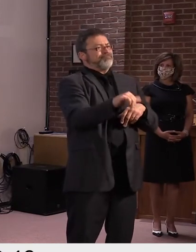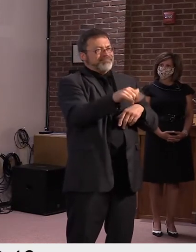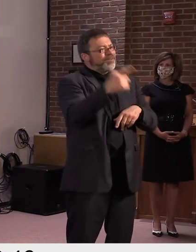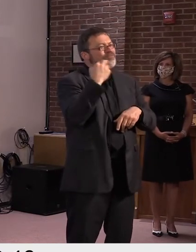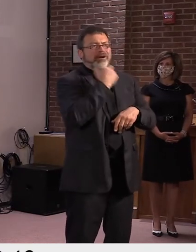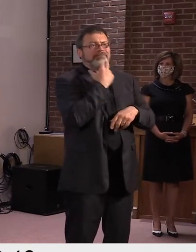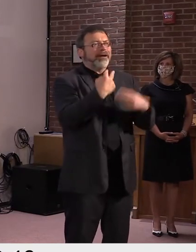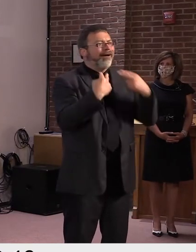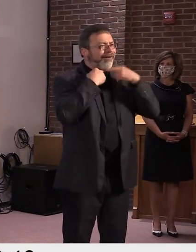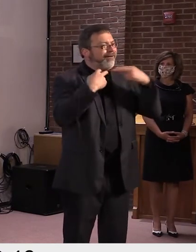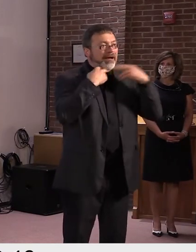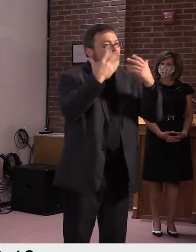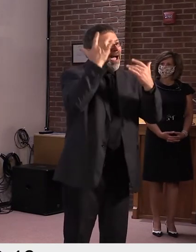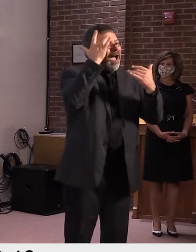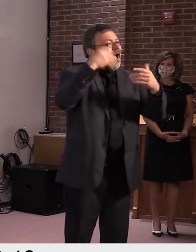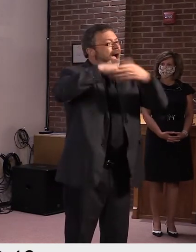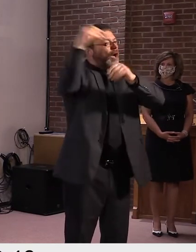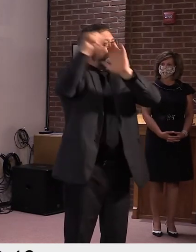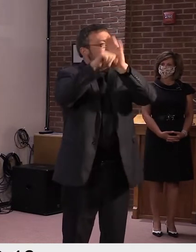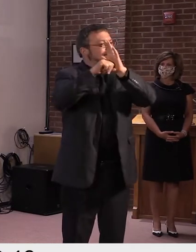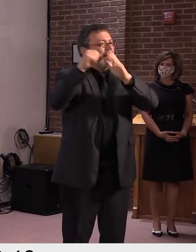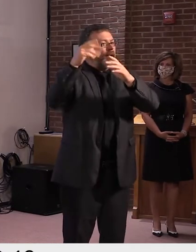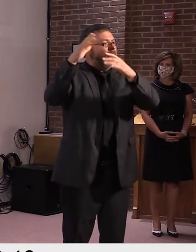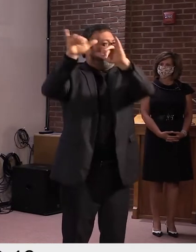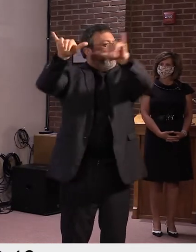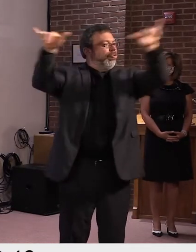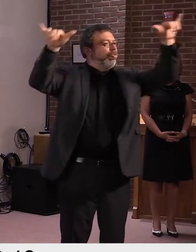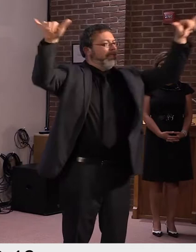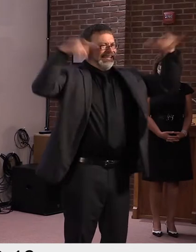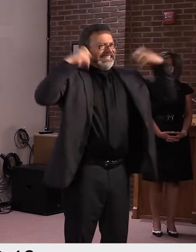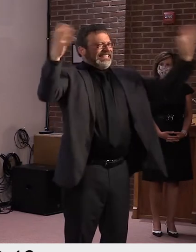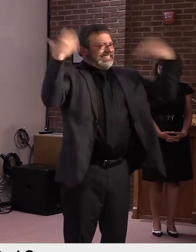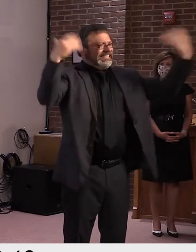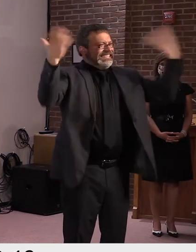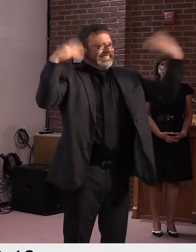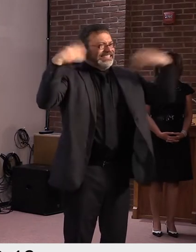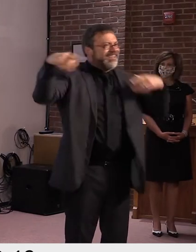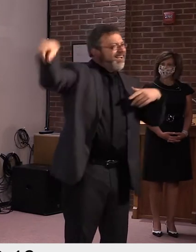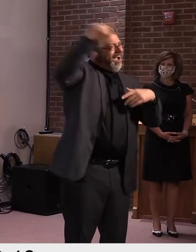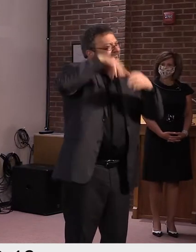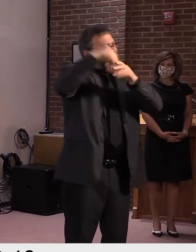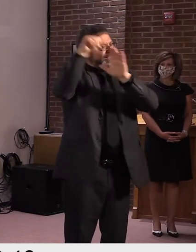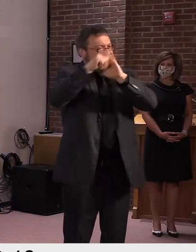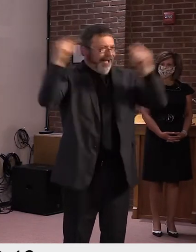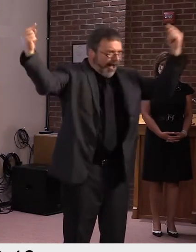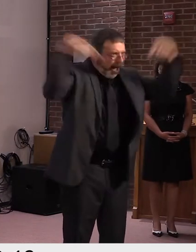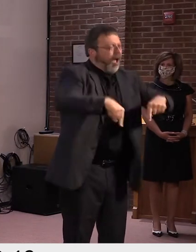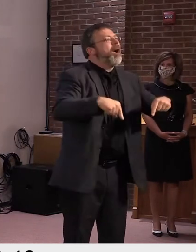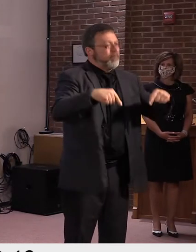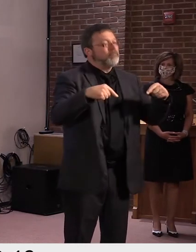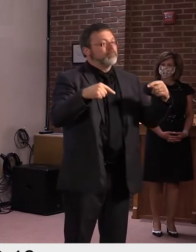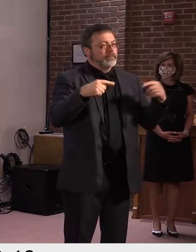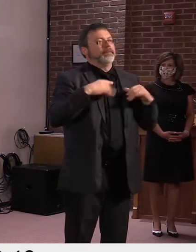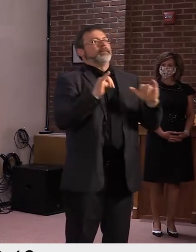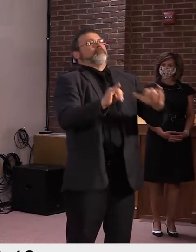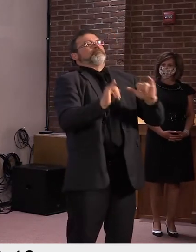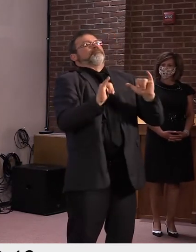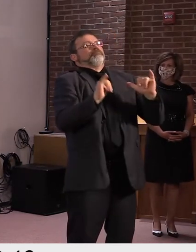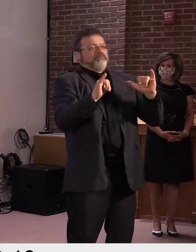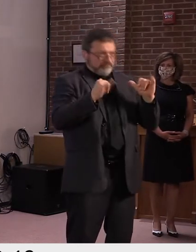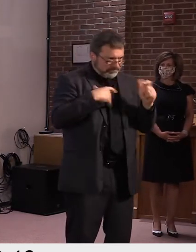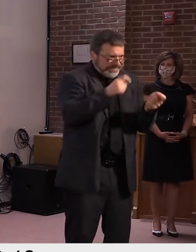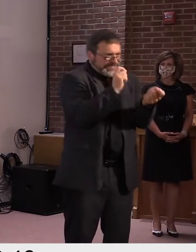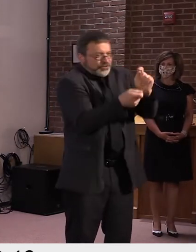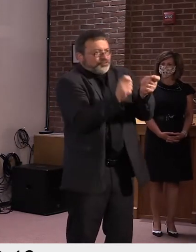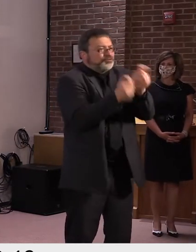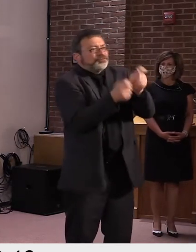capacity. Commissioner Pichek, working closely with our EPI team, has developed a creative and effective approach